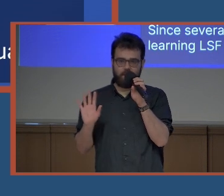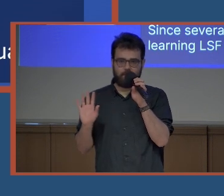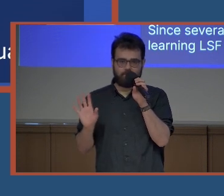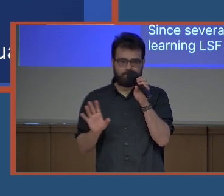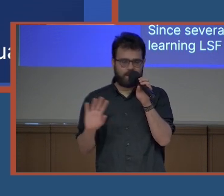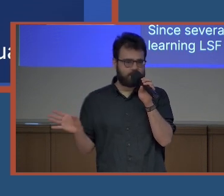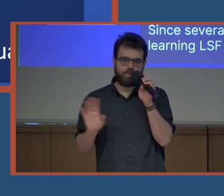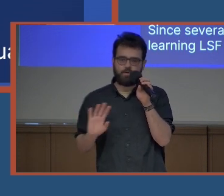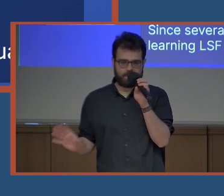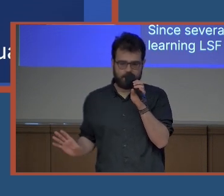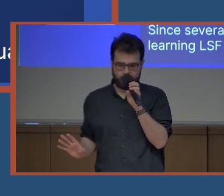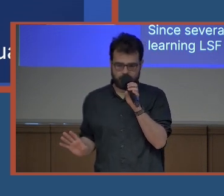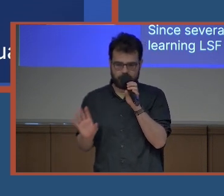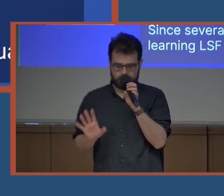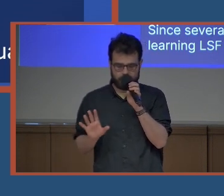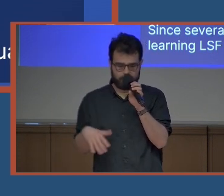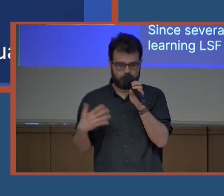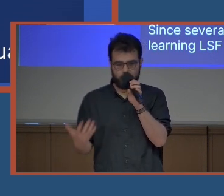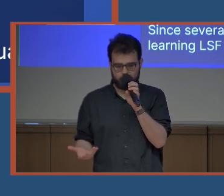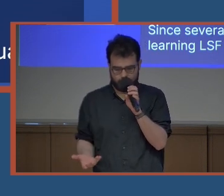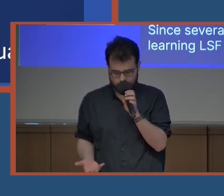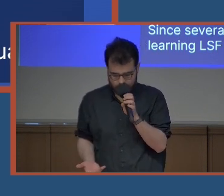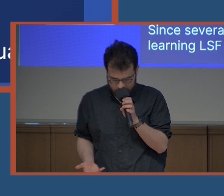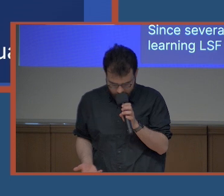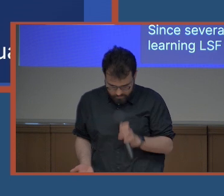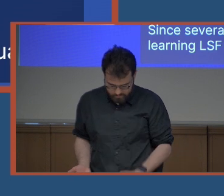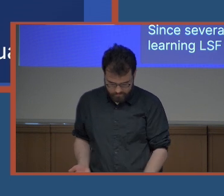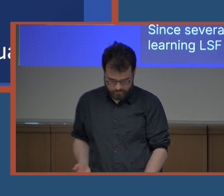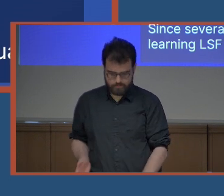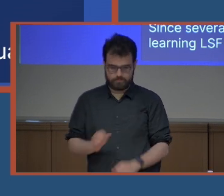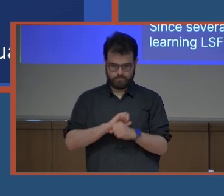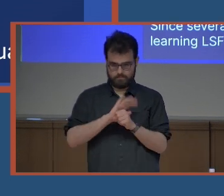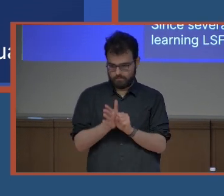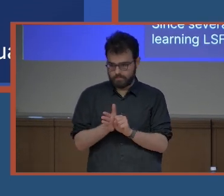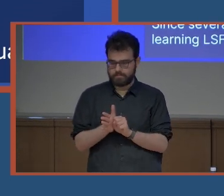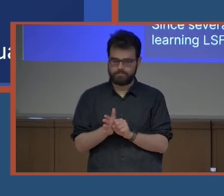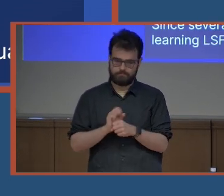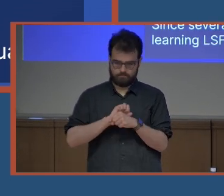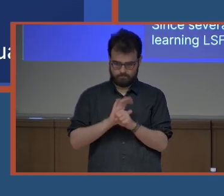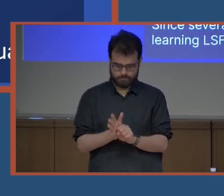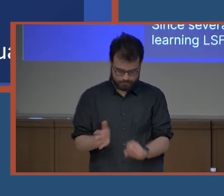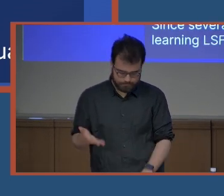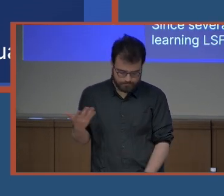in practically all sign languages, the sign for coronavirus is this one.